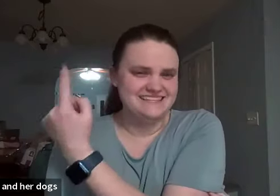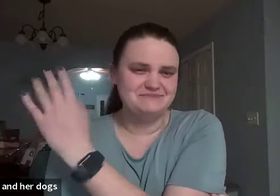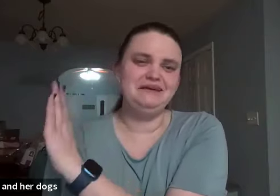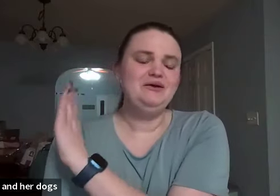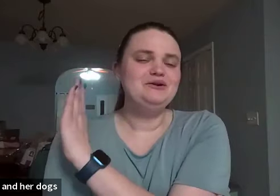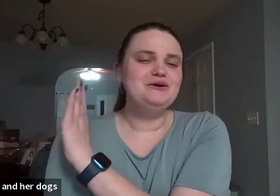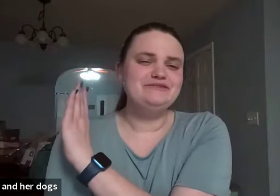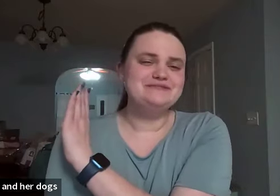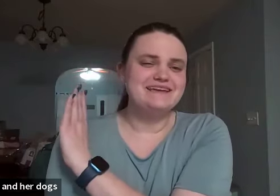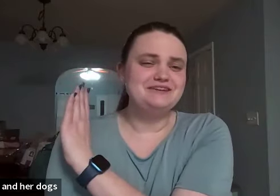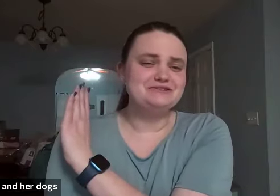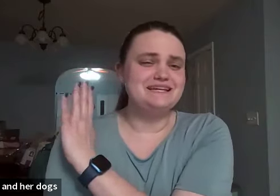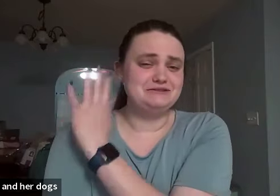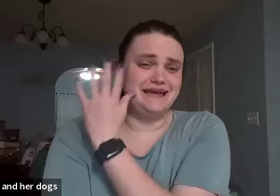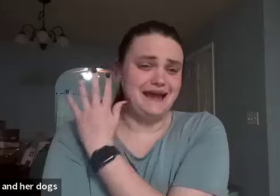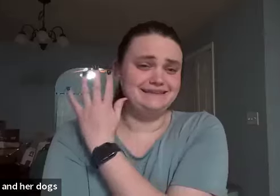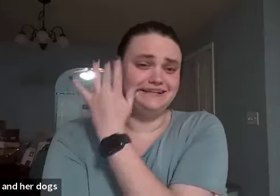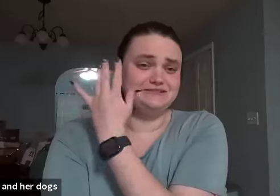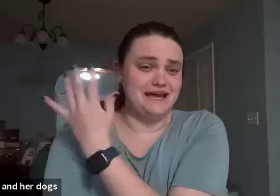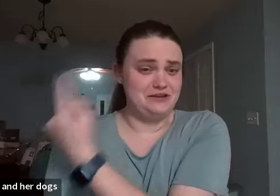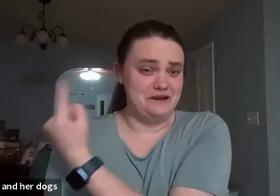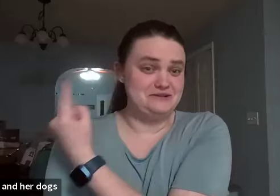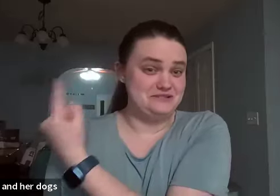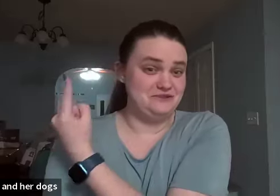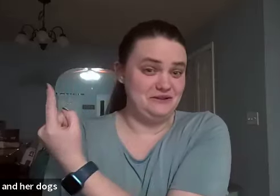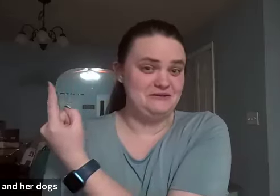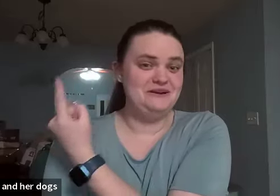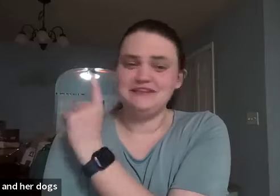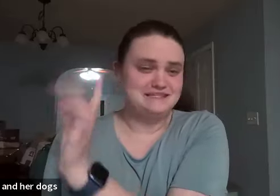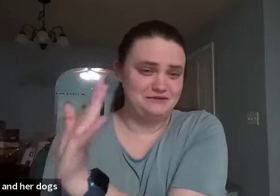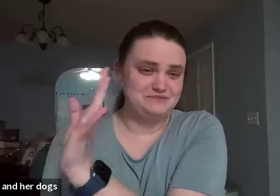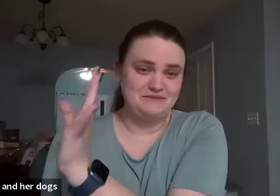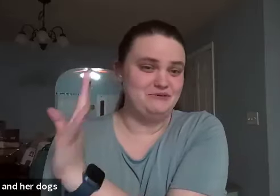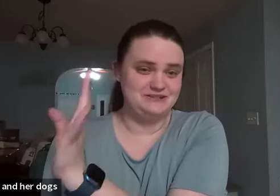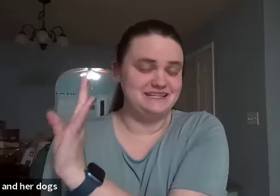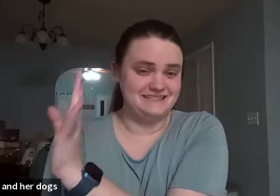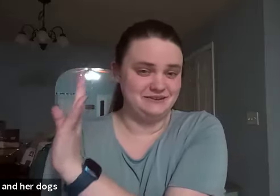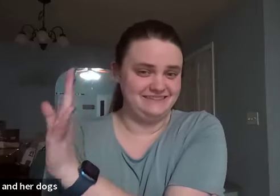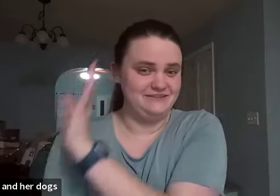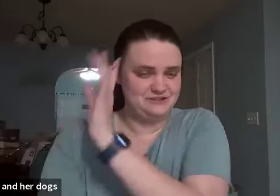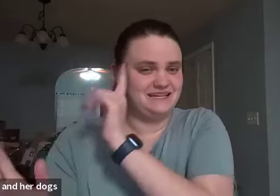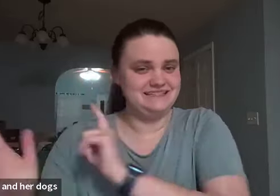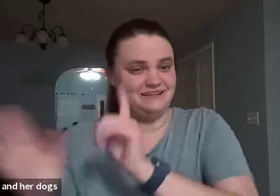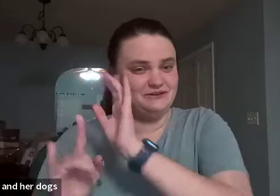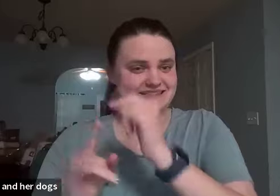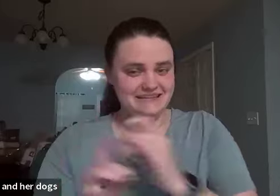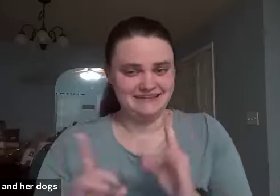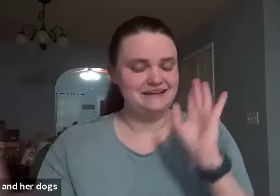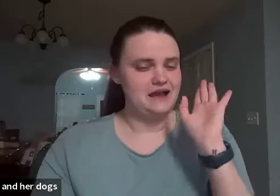like this. I'm like, no, if you say that, you're saying you're sad. Like you're sad that you're by yourself and alone. That's not what you mean by when you say single, like if you're saying single as dating.